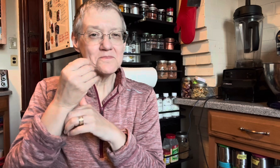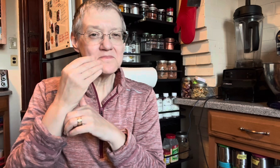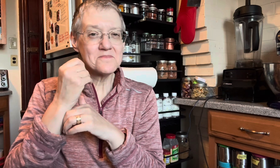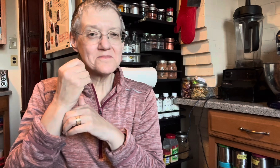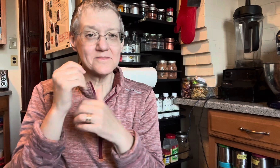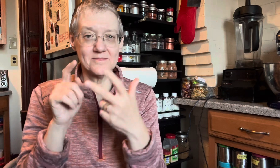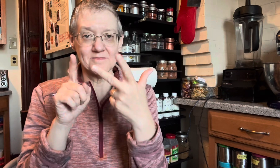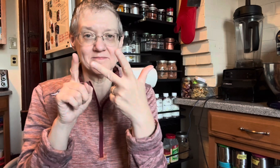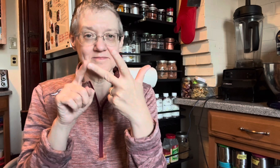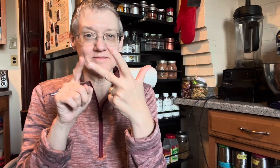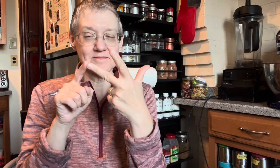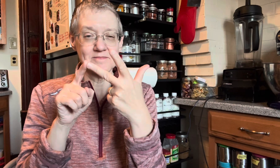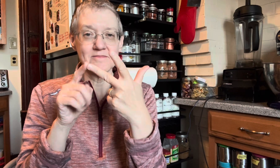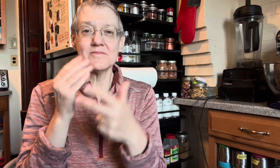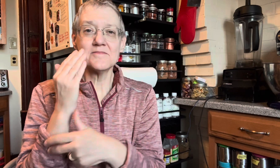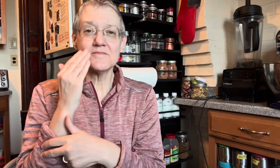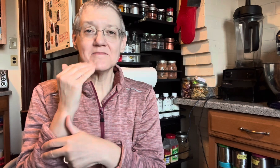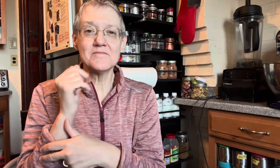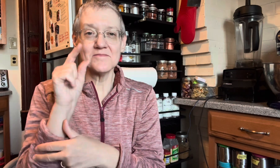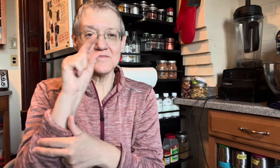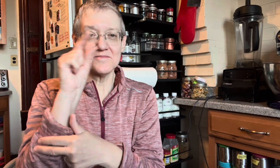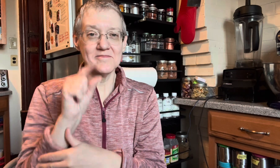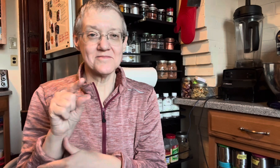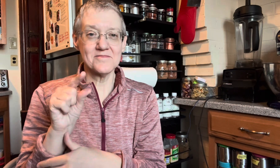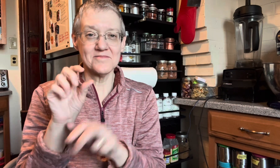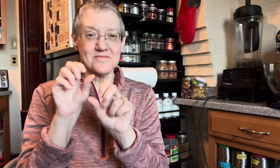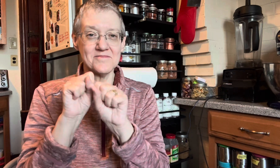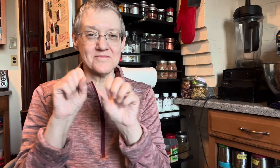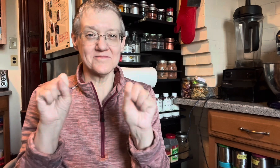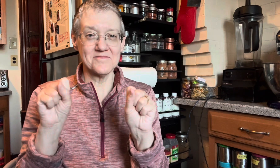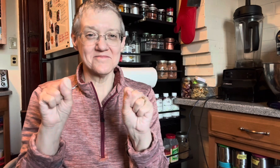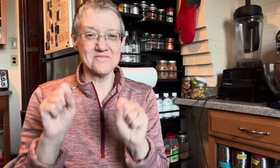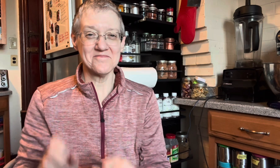bit sweet, and a sweet Italian sausage.